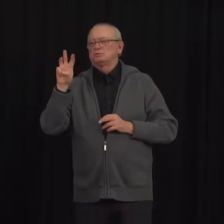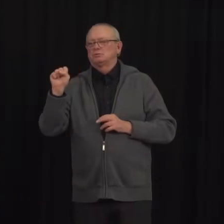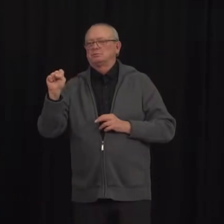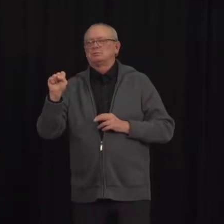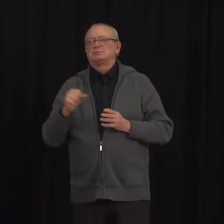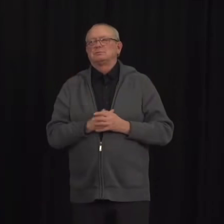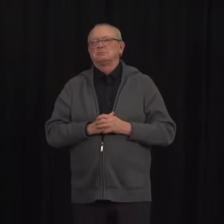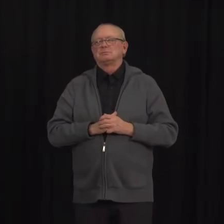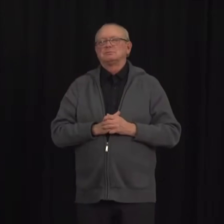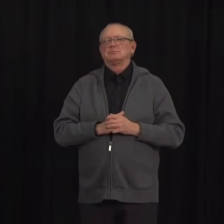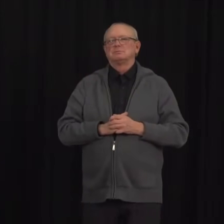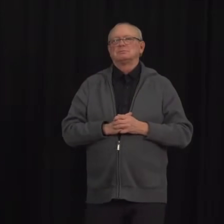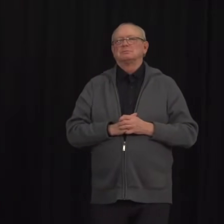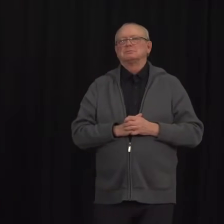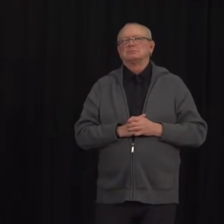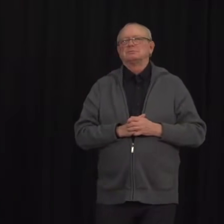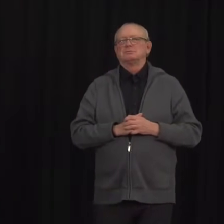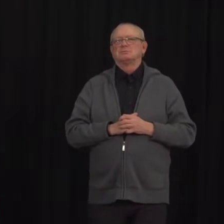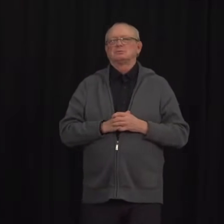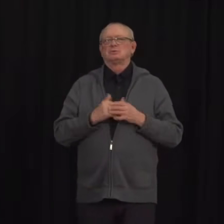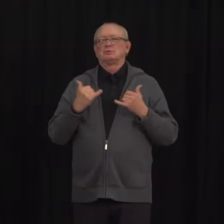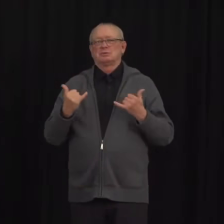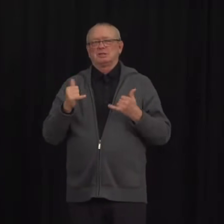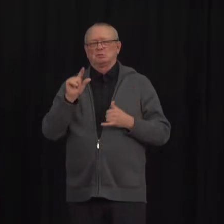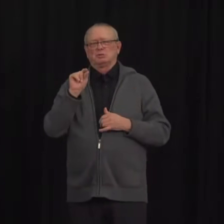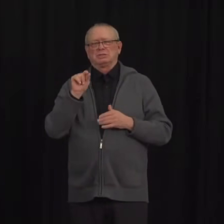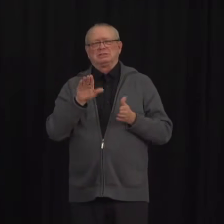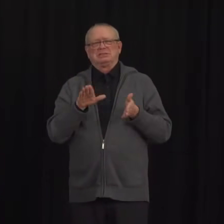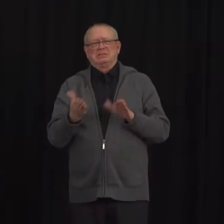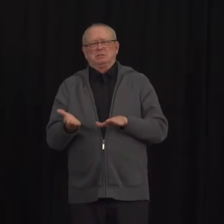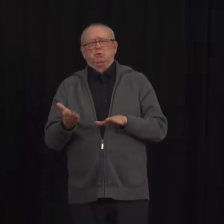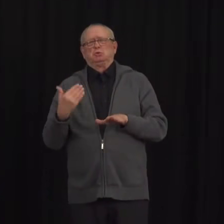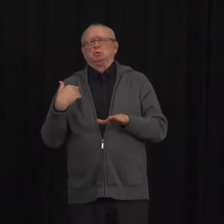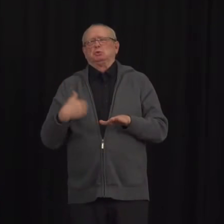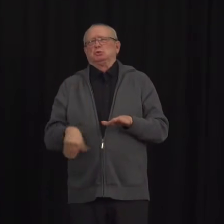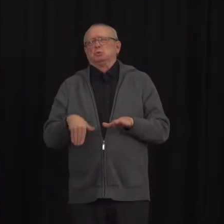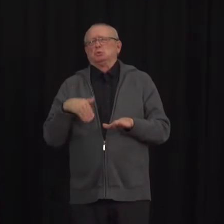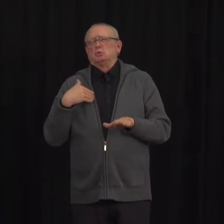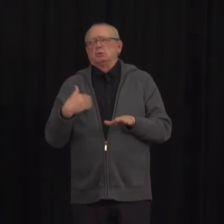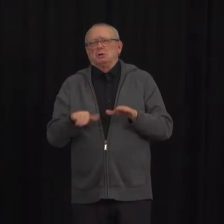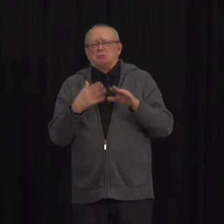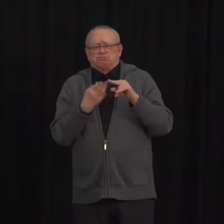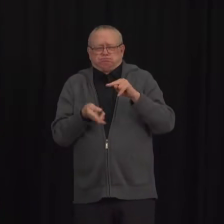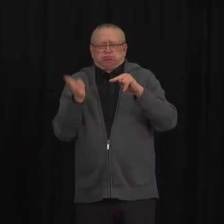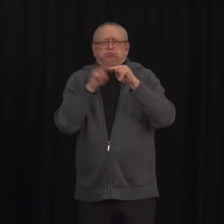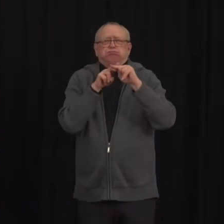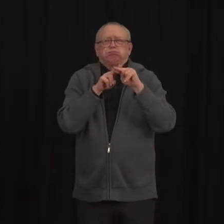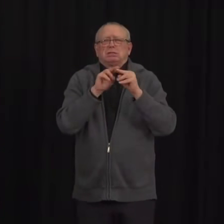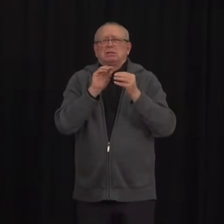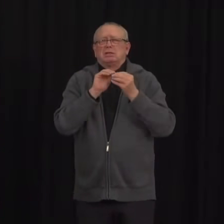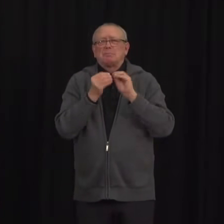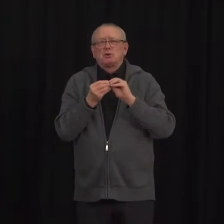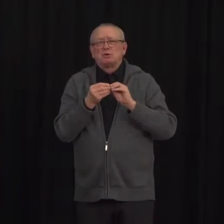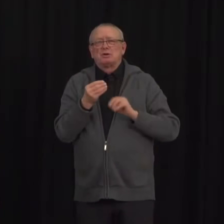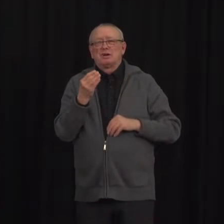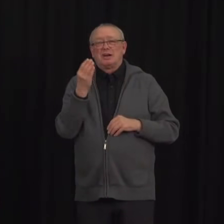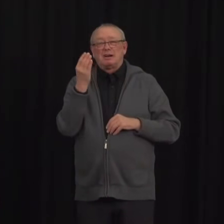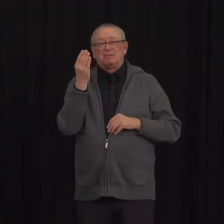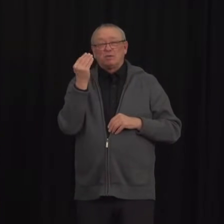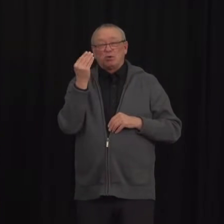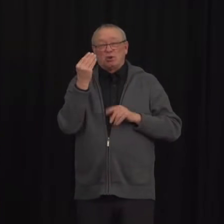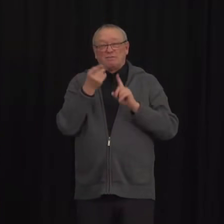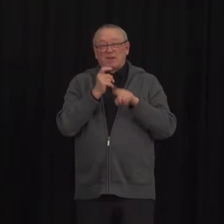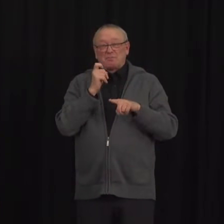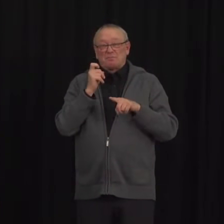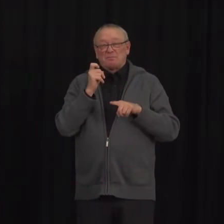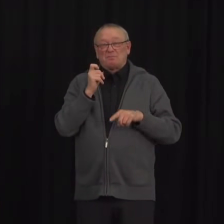Hinshaw. Today, 20 deaths. That's a pretty big jump from what we've seen in the past. 14 of those seem to be in community